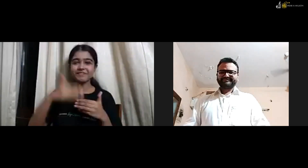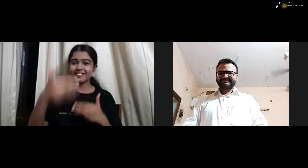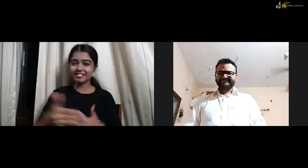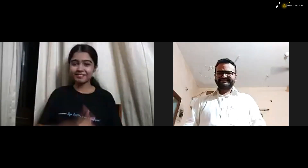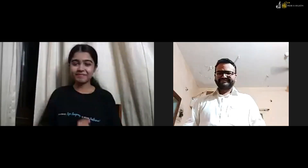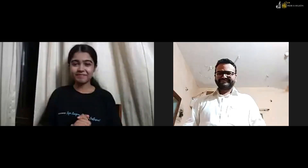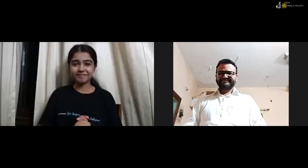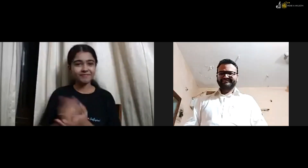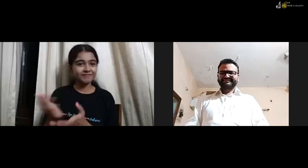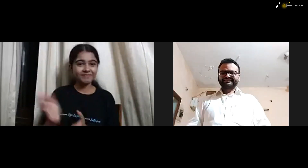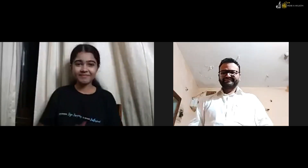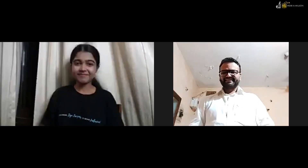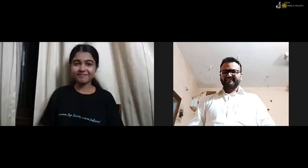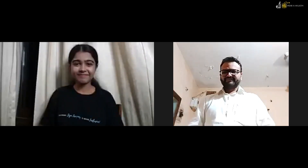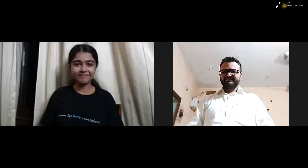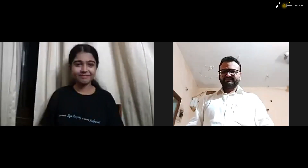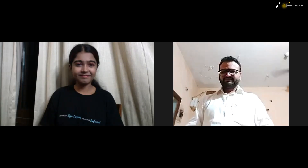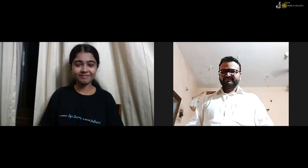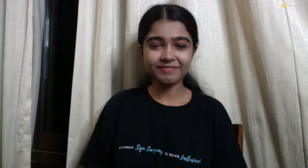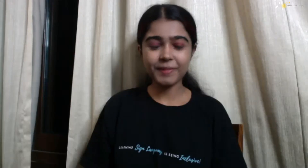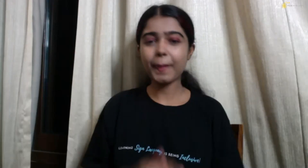much. Waving hands for you.